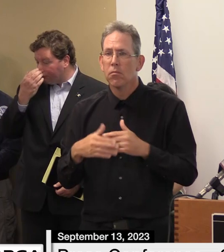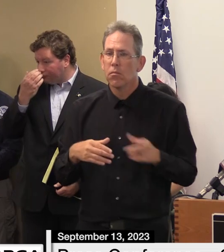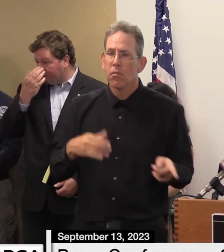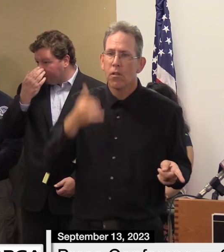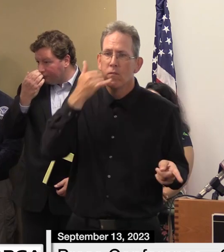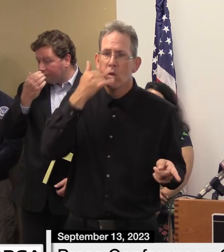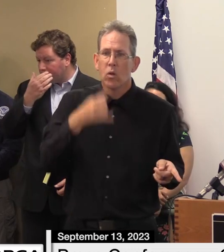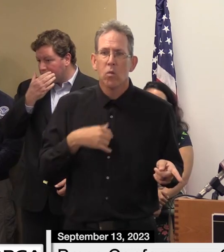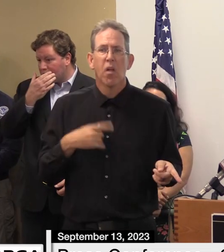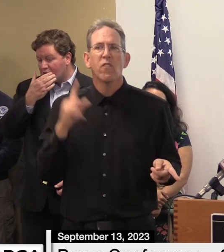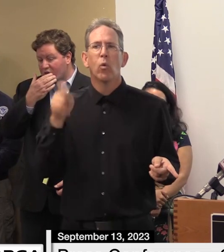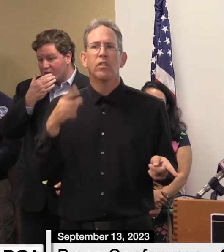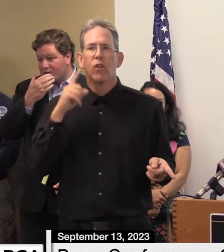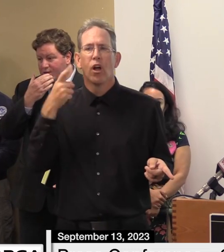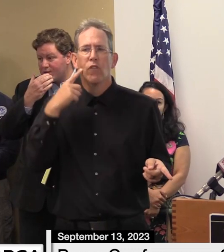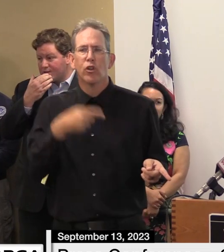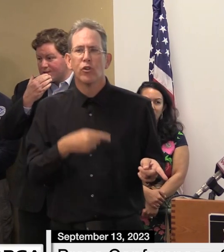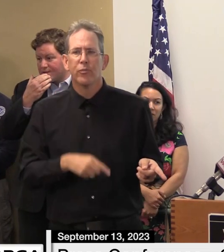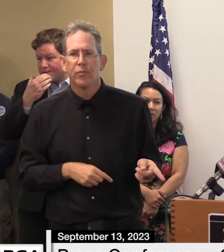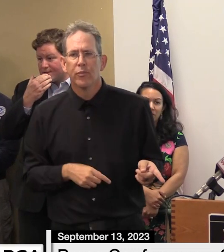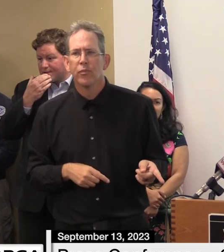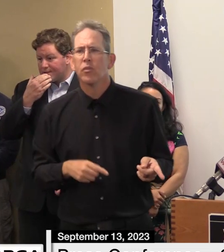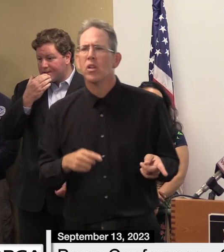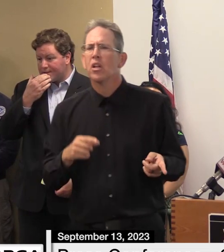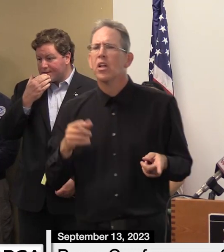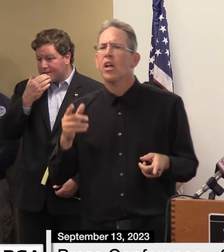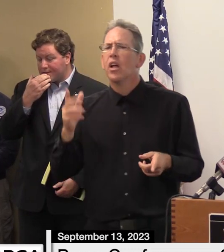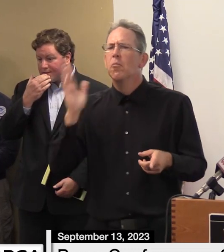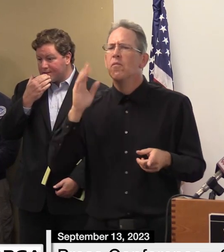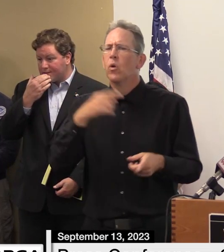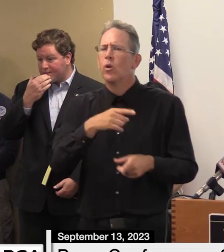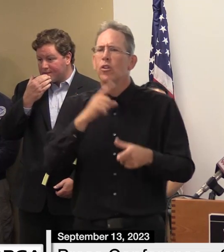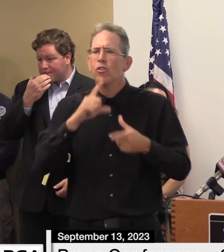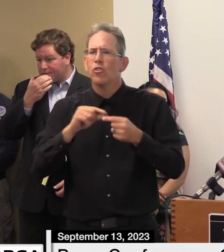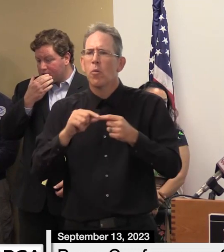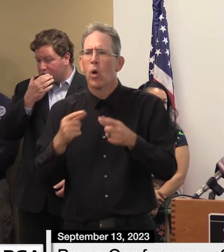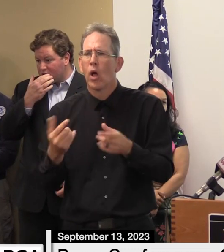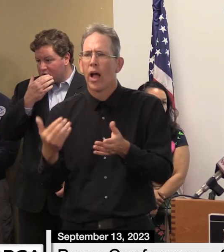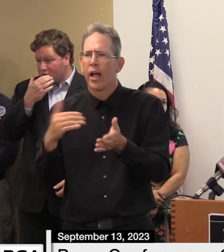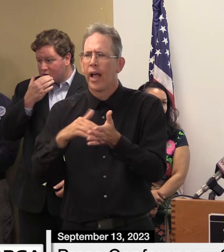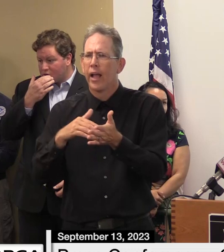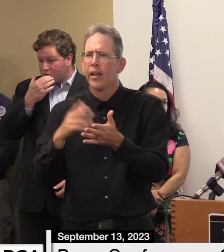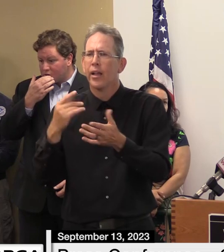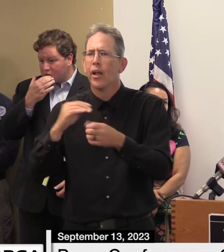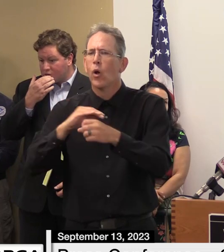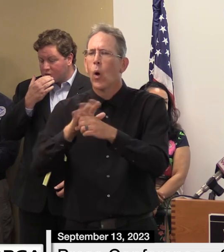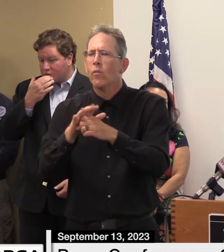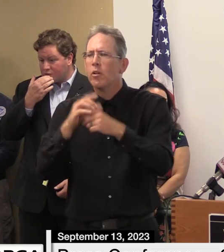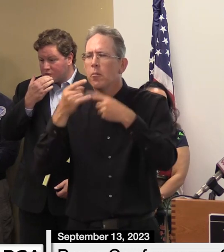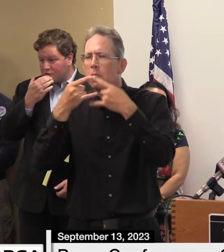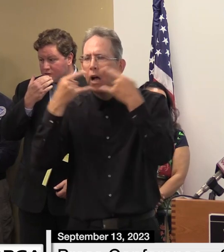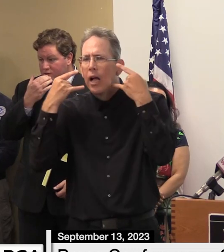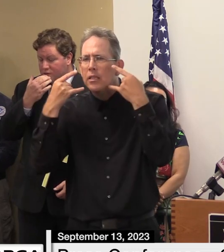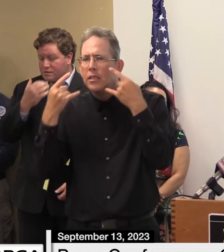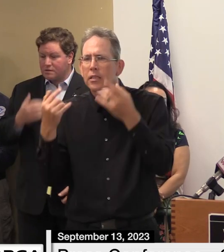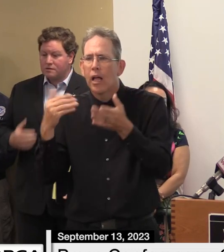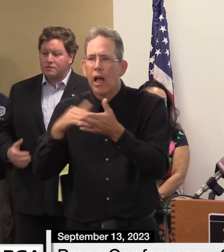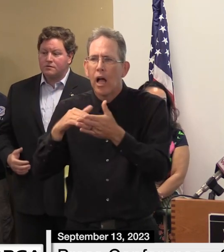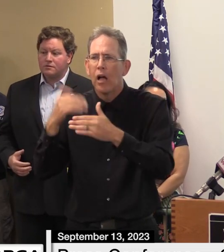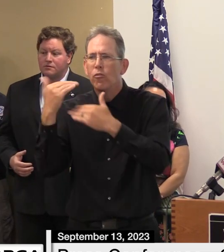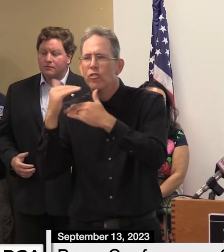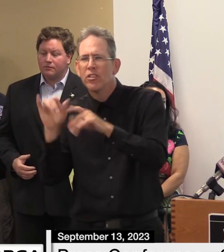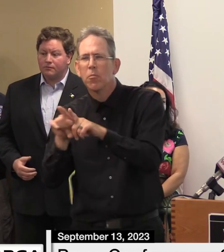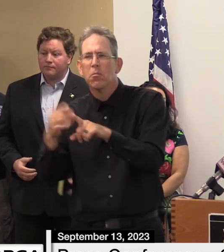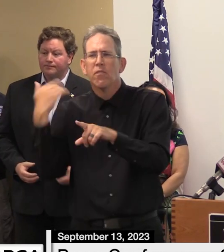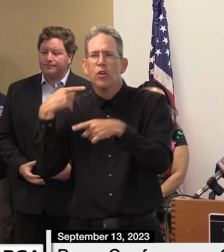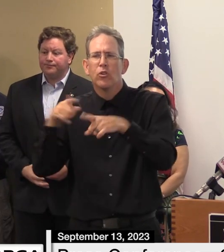Governor, there has been some talk about maybe reinstituting any COVID mask or other mitigation because of the